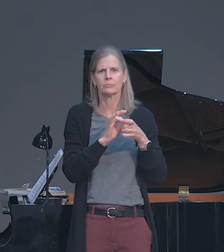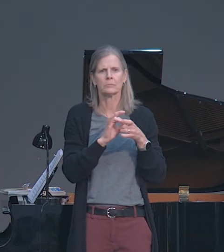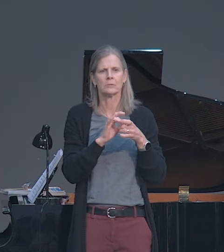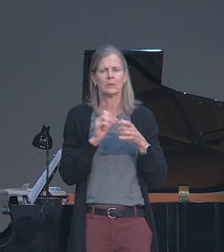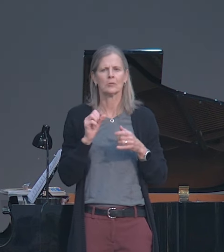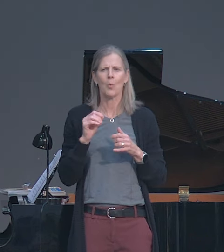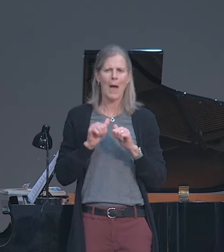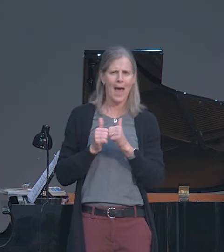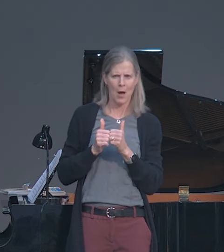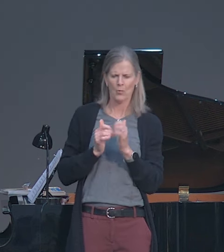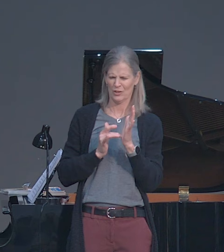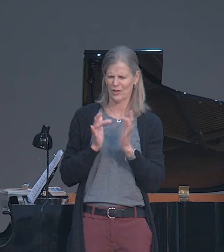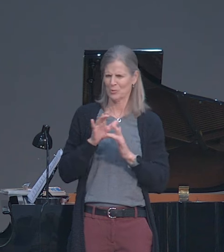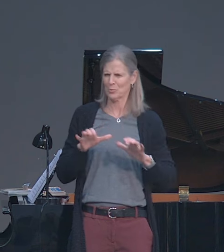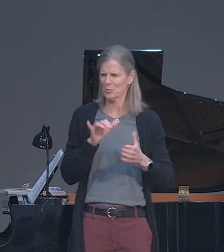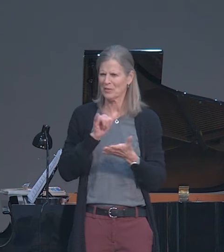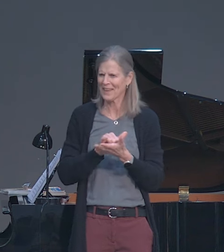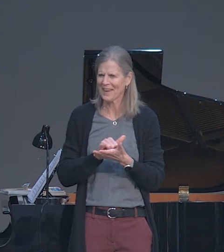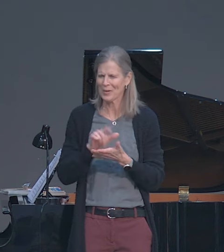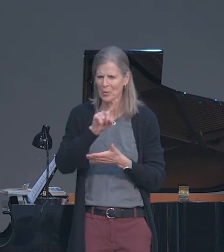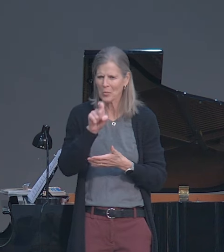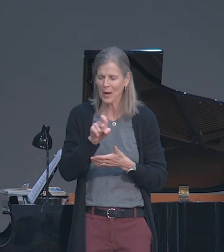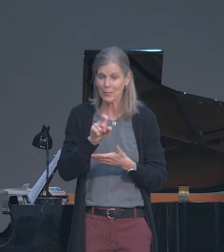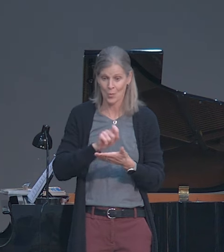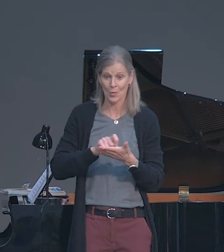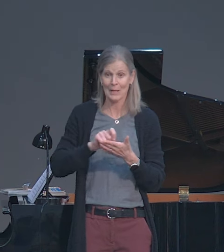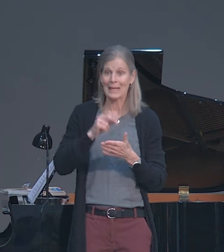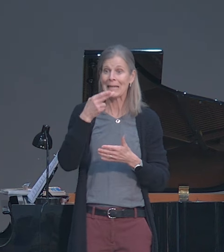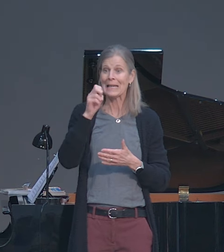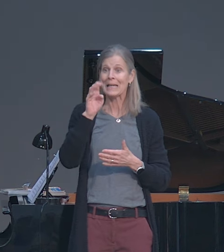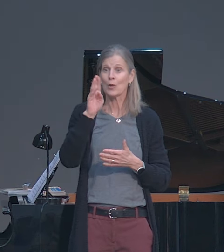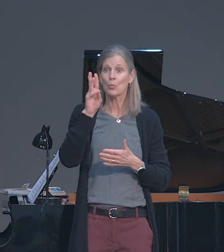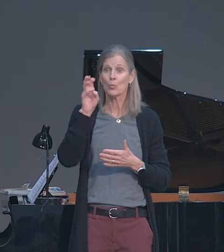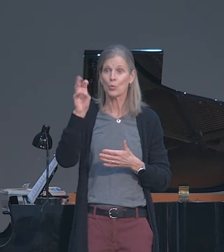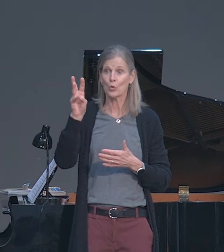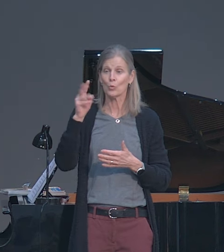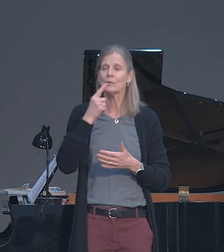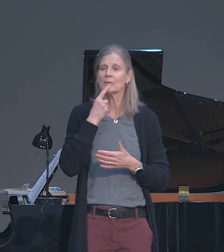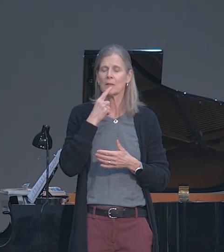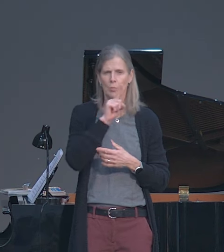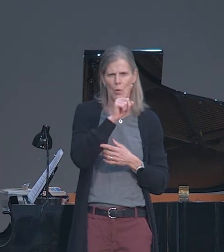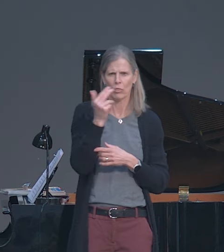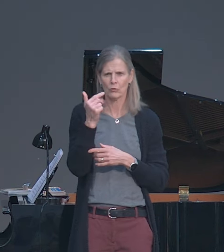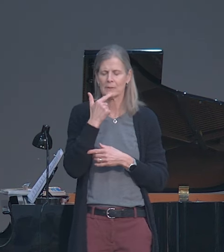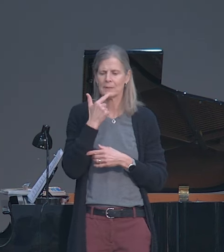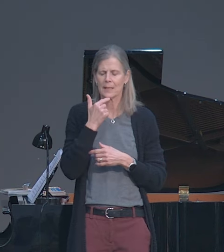Jesus do this? How does he do it? Well, the writer of Hebrews tells us.